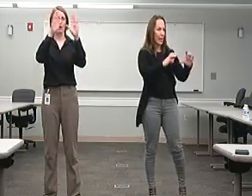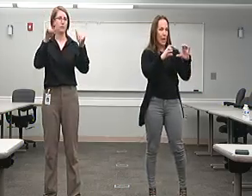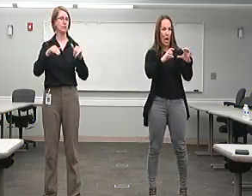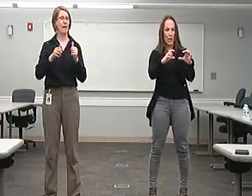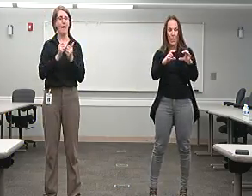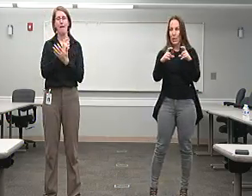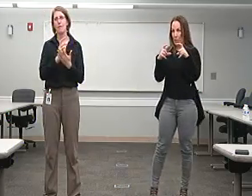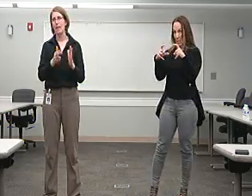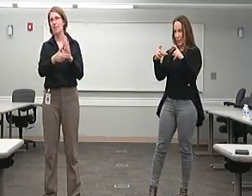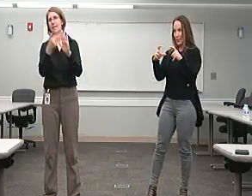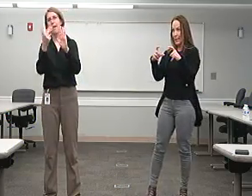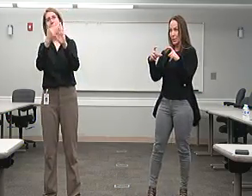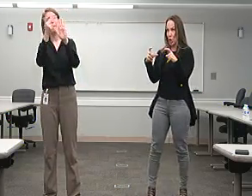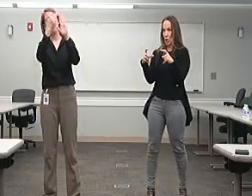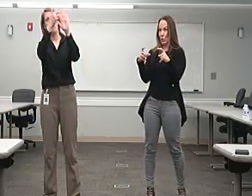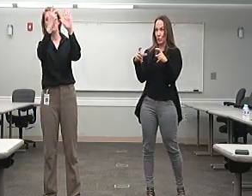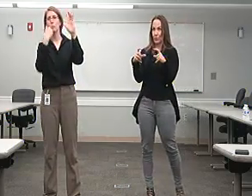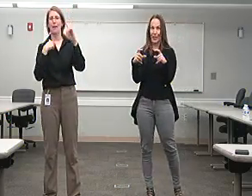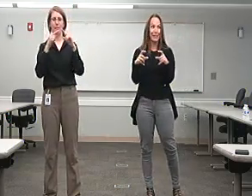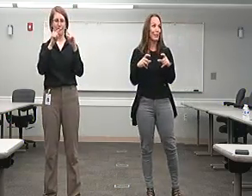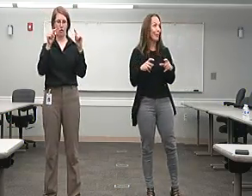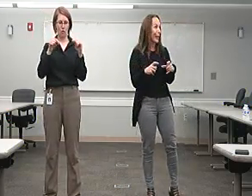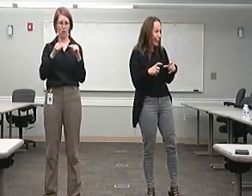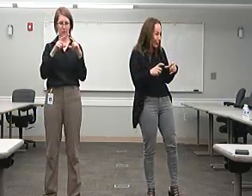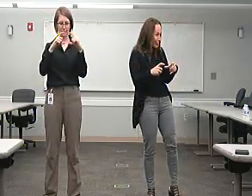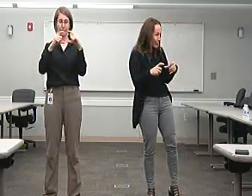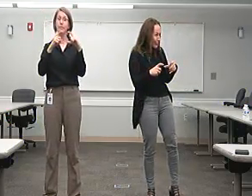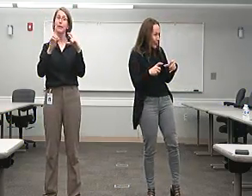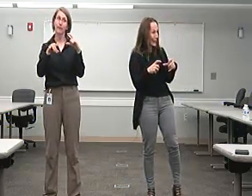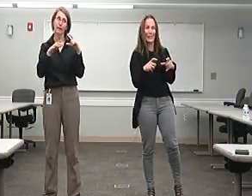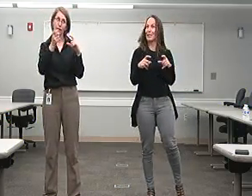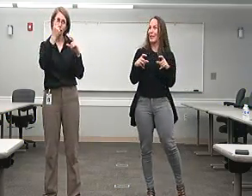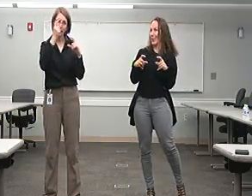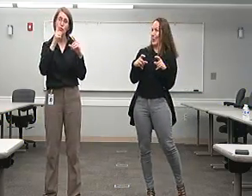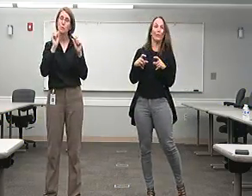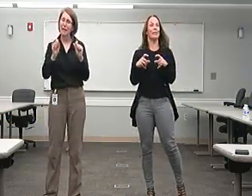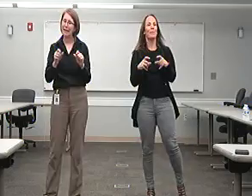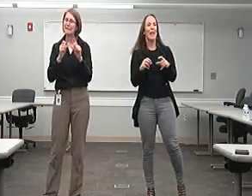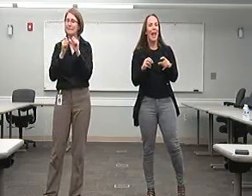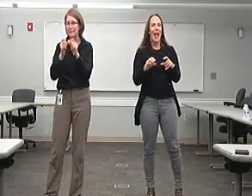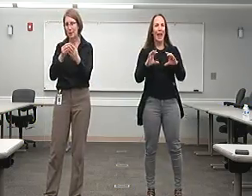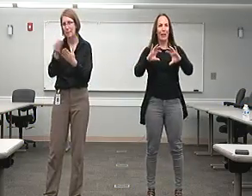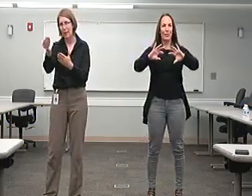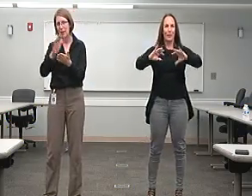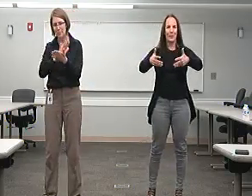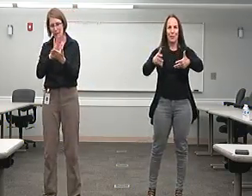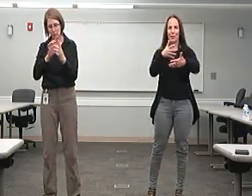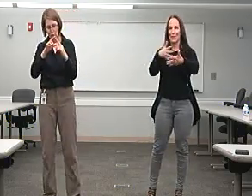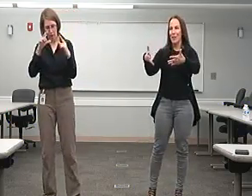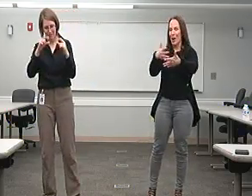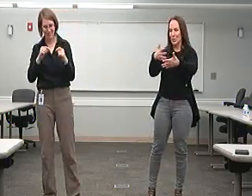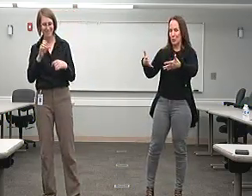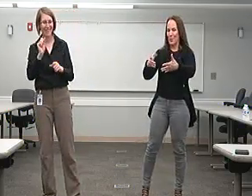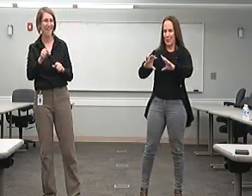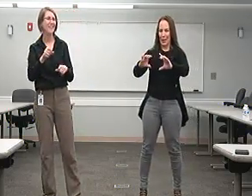little index cards. They still make them. You can still get those. And flipped them over to the not striped side, like the blank side, and